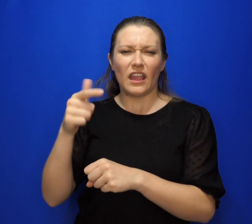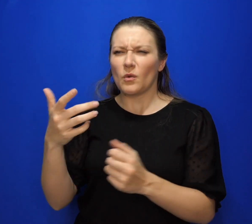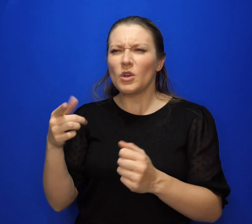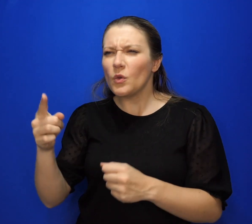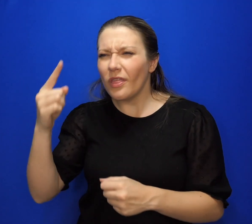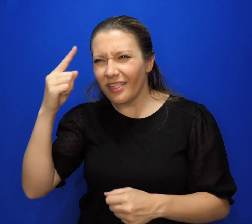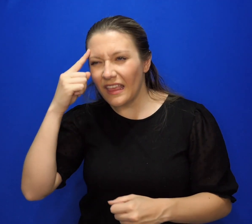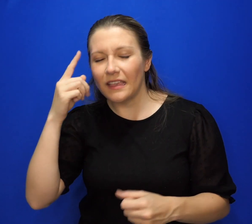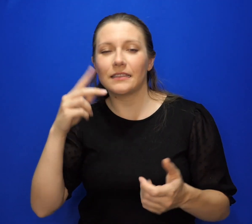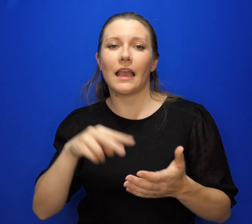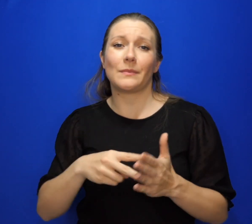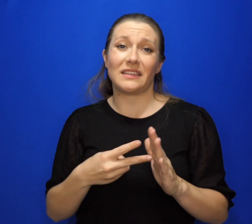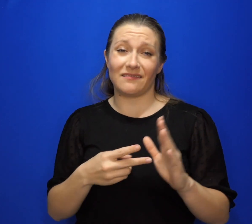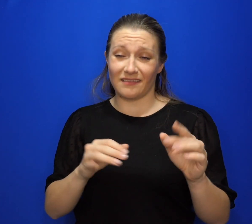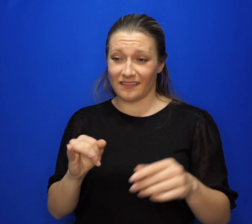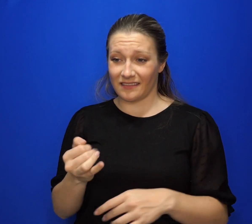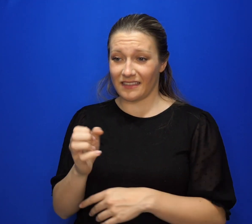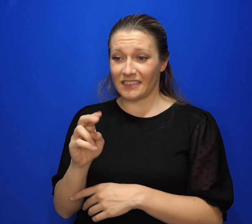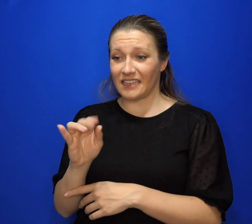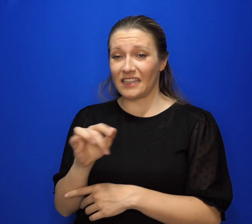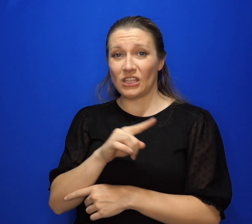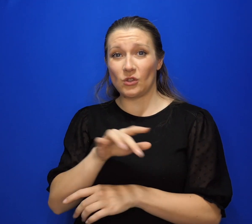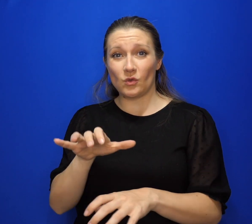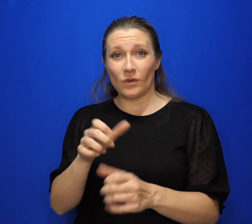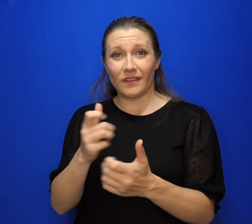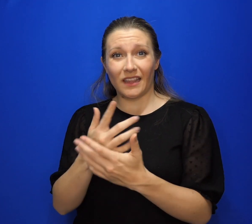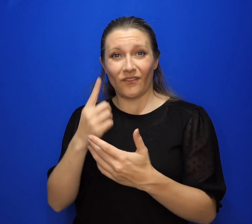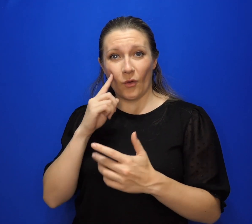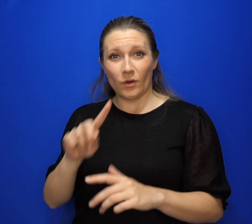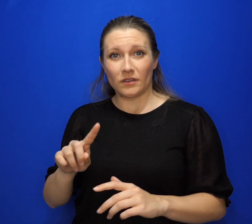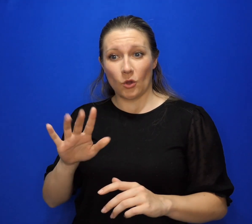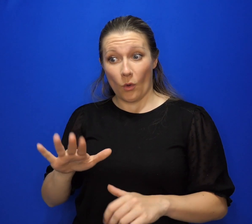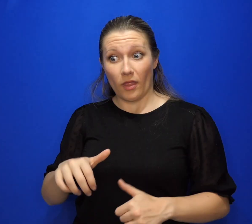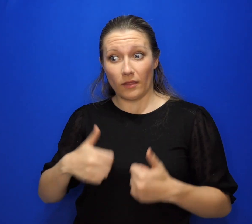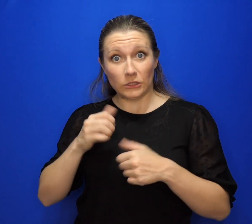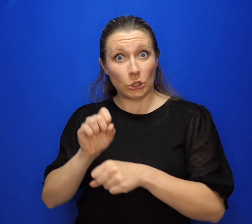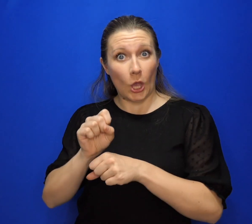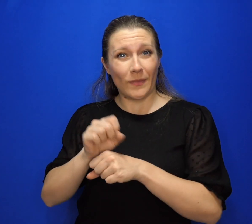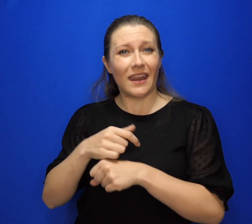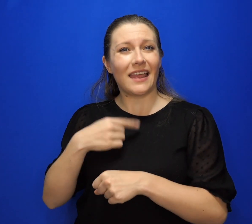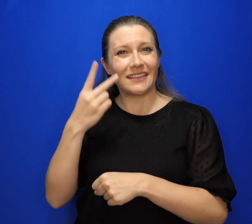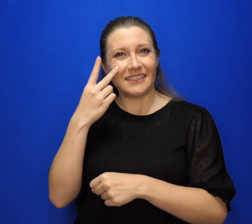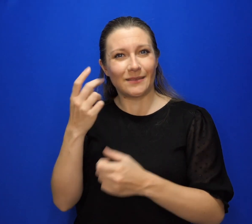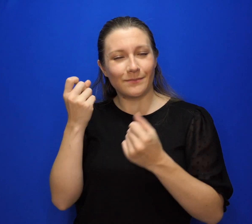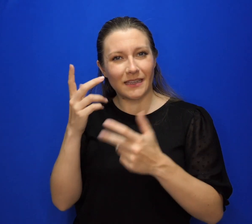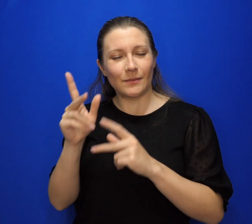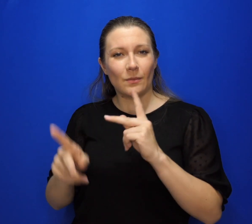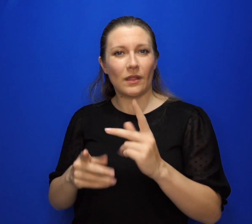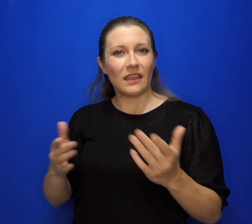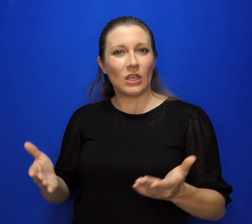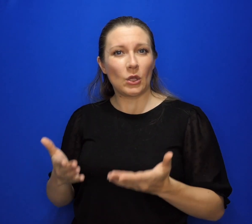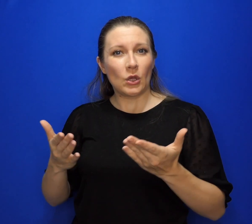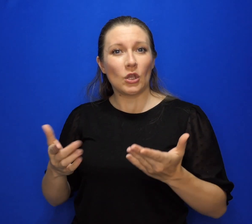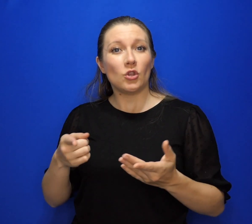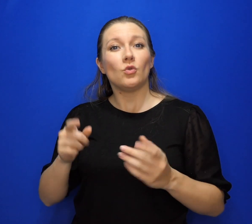I see a lot of people's stuff. You can make an educated guess when you see a couple of graphs. Yes. But you are still